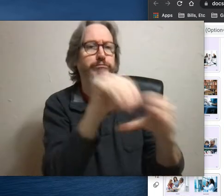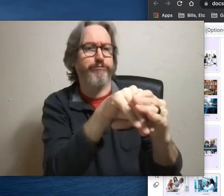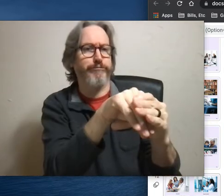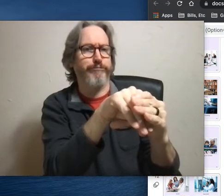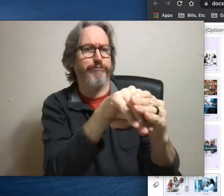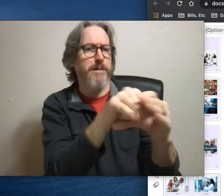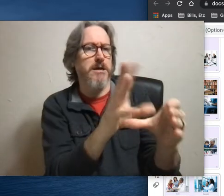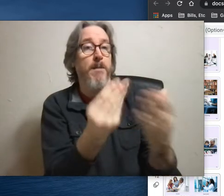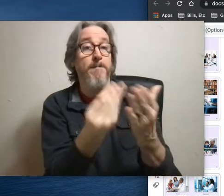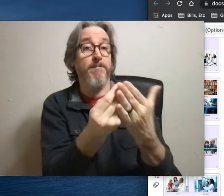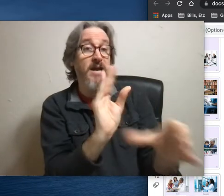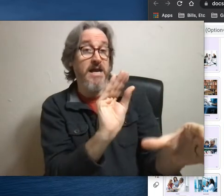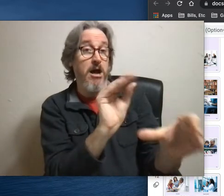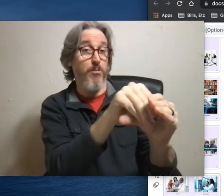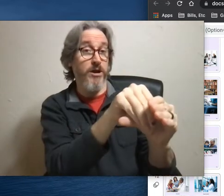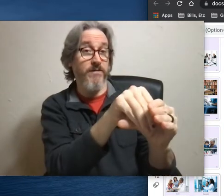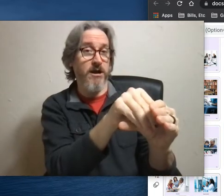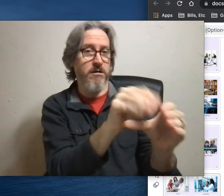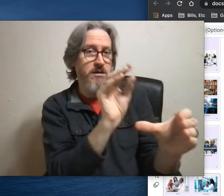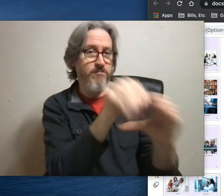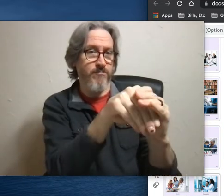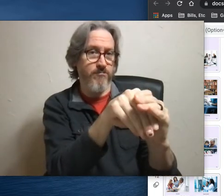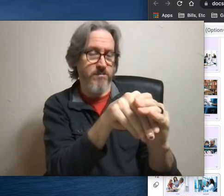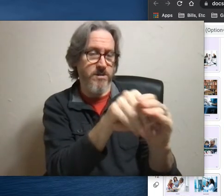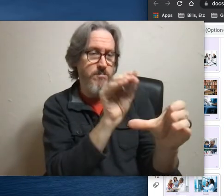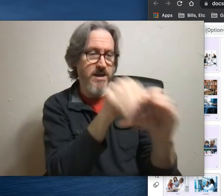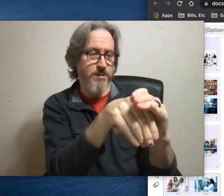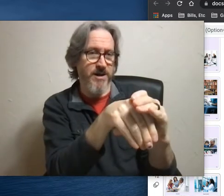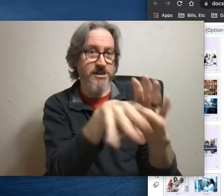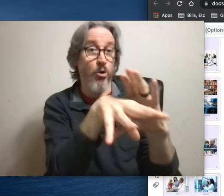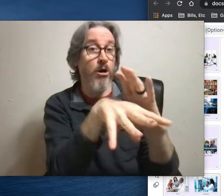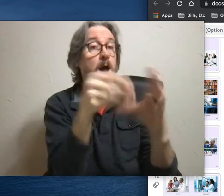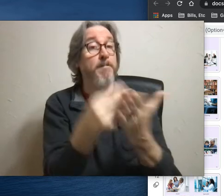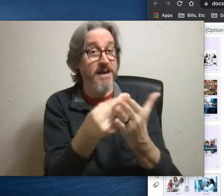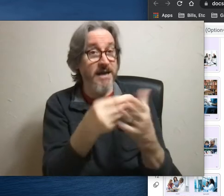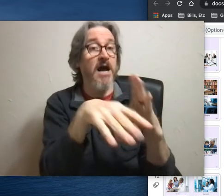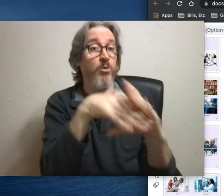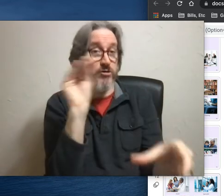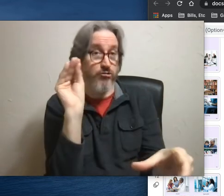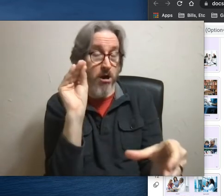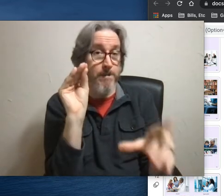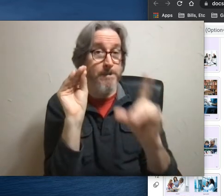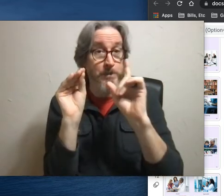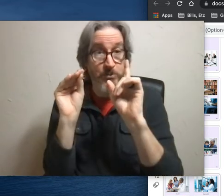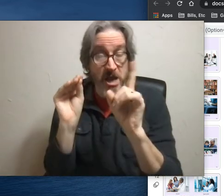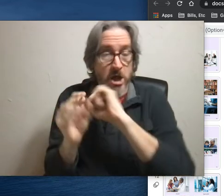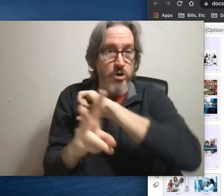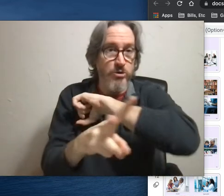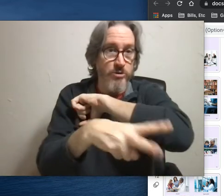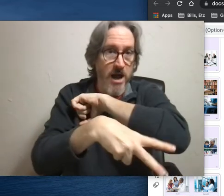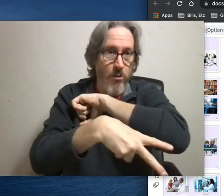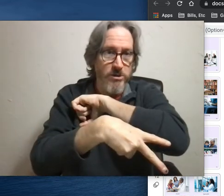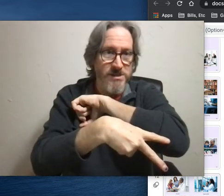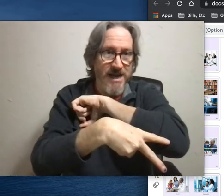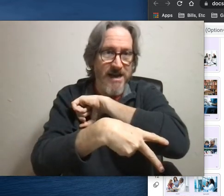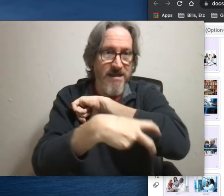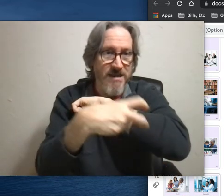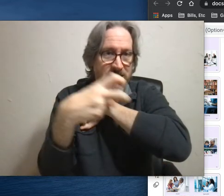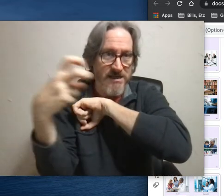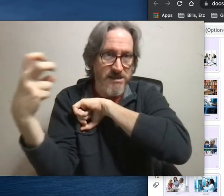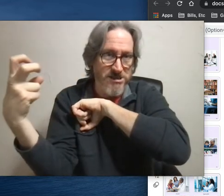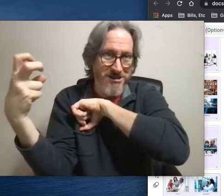too. Money I'll put in there, make a deposit, or money I'll withdraw. You do not want to